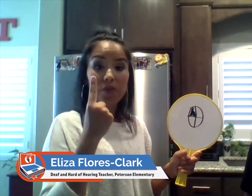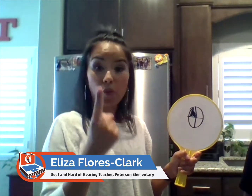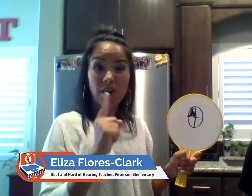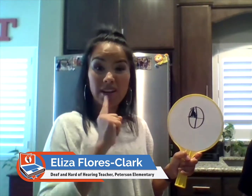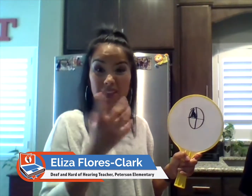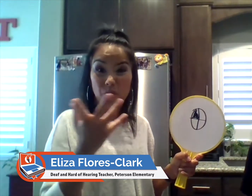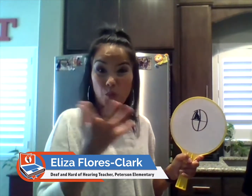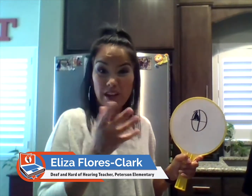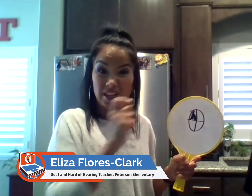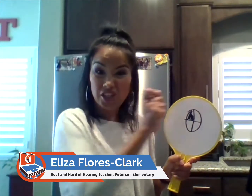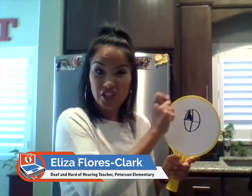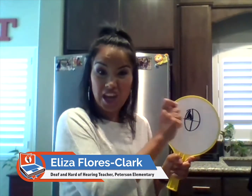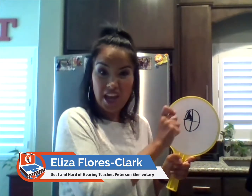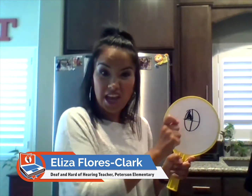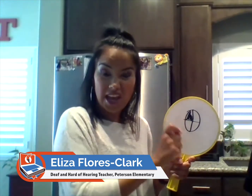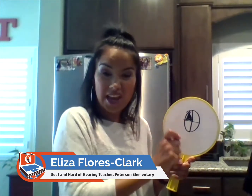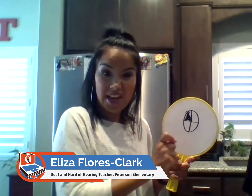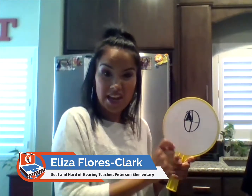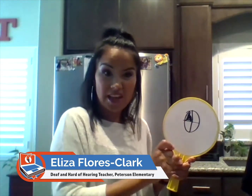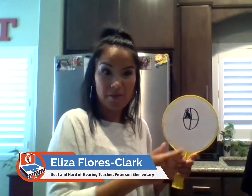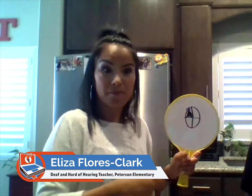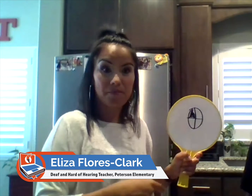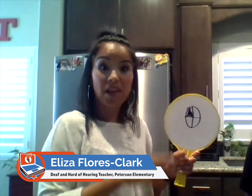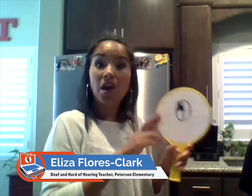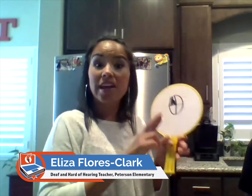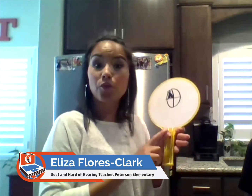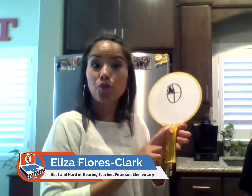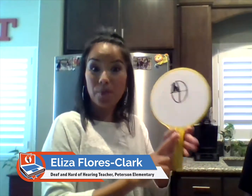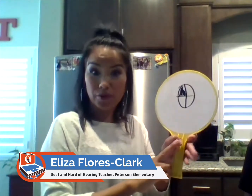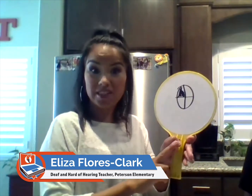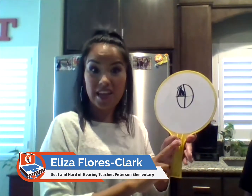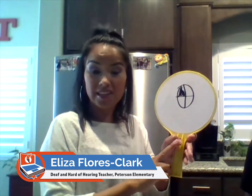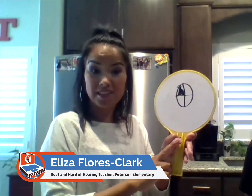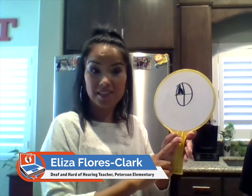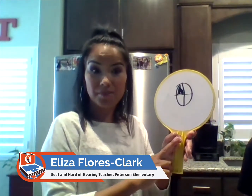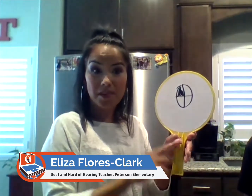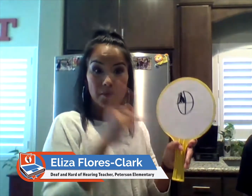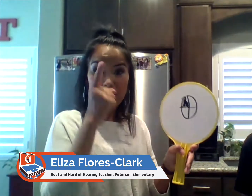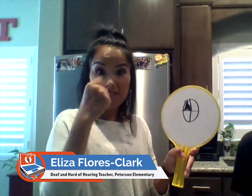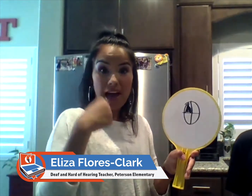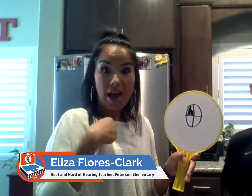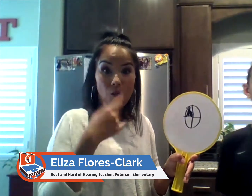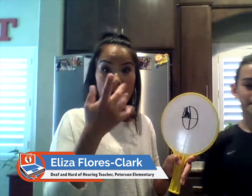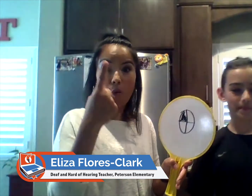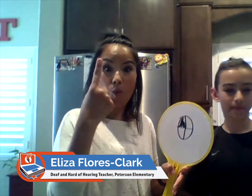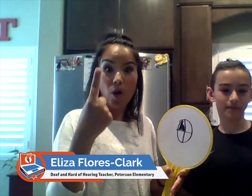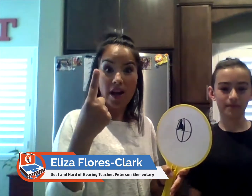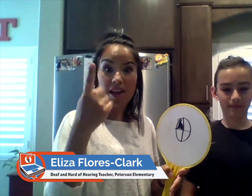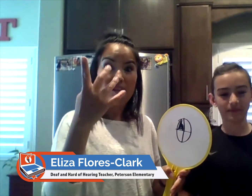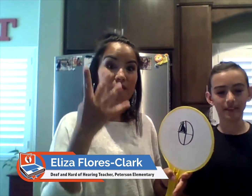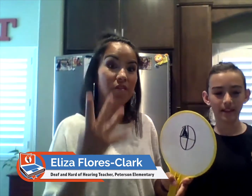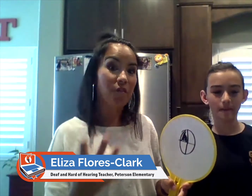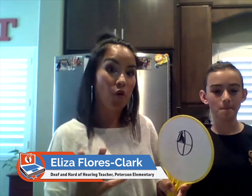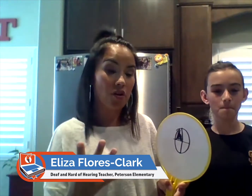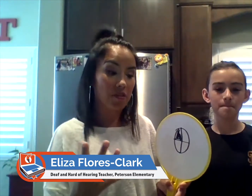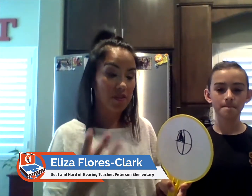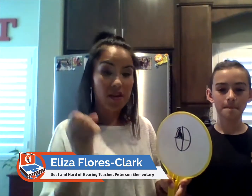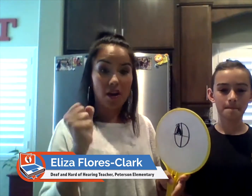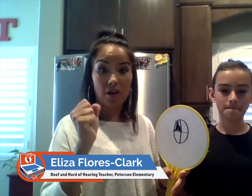1 is what is shaded in. It represents. Because I want 1/4. Okay,